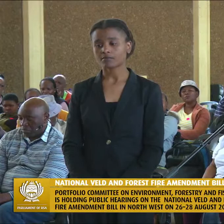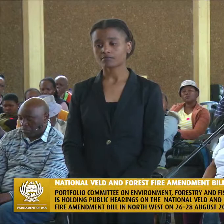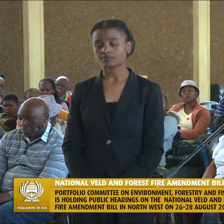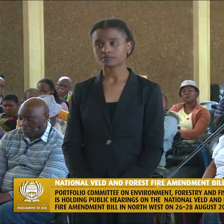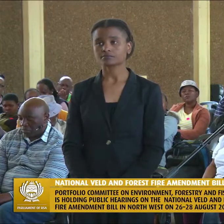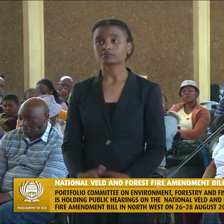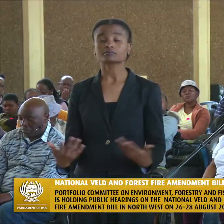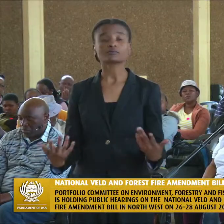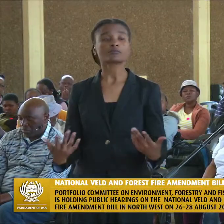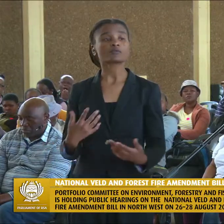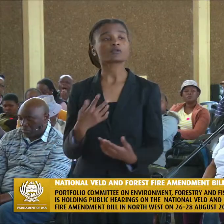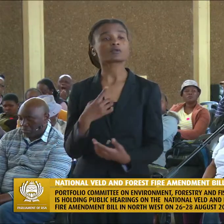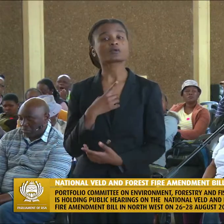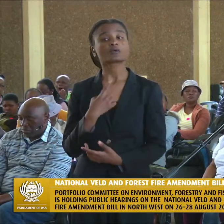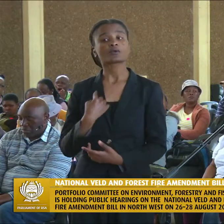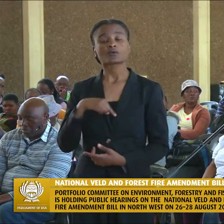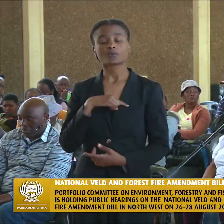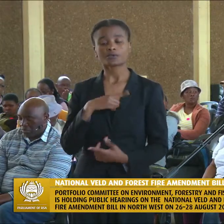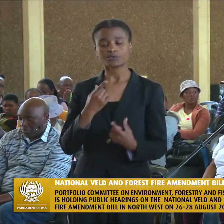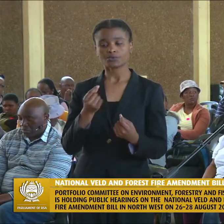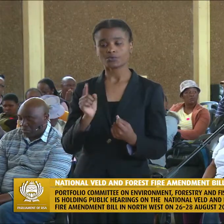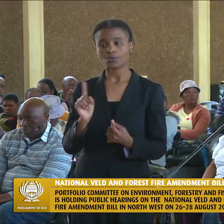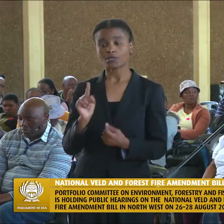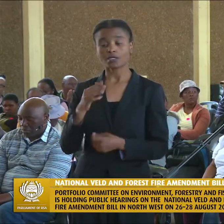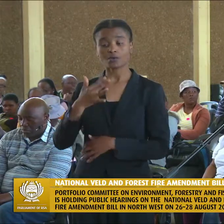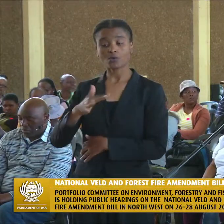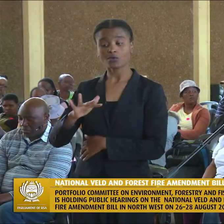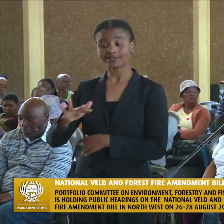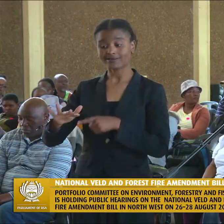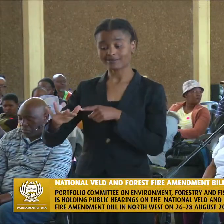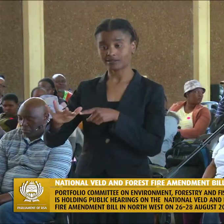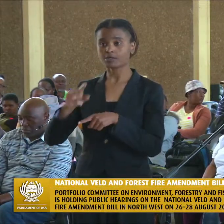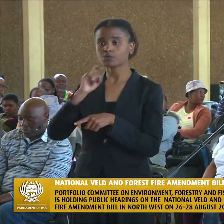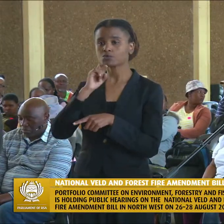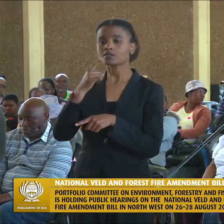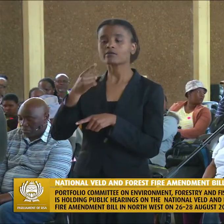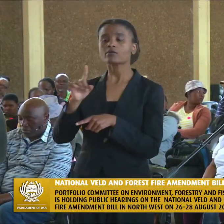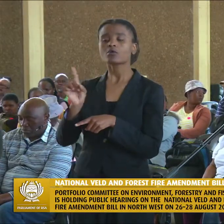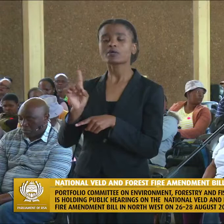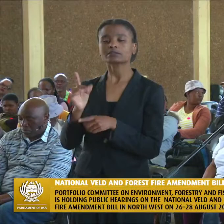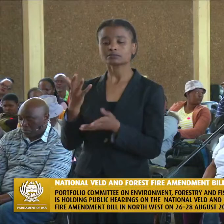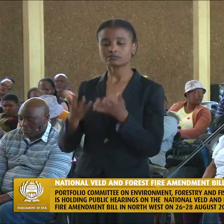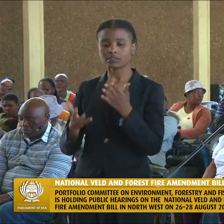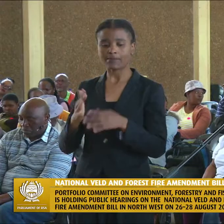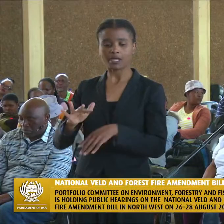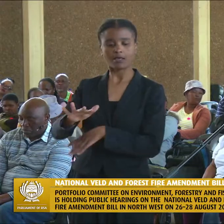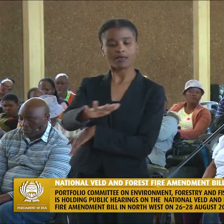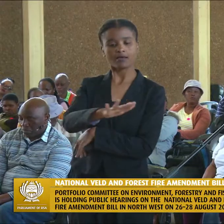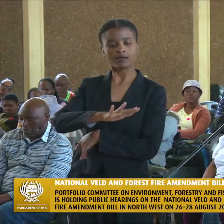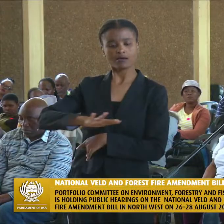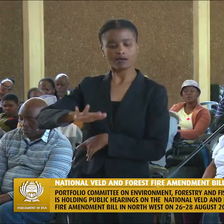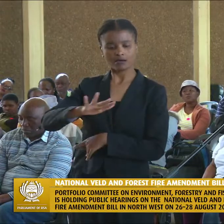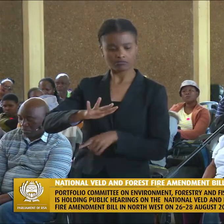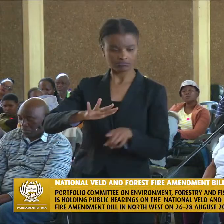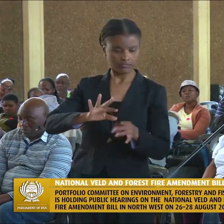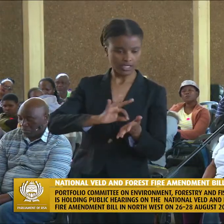we end up taking some water to demarcate the area that we that needed to be cleaned